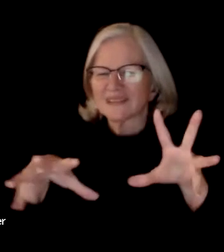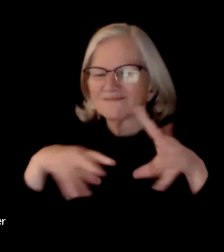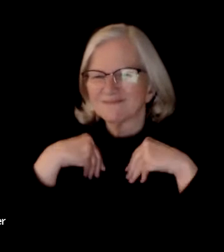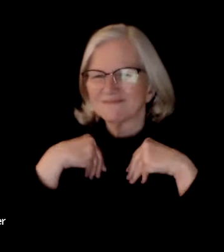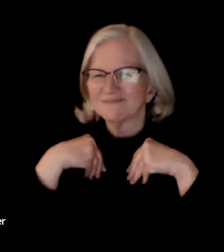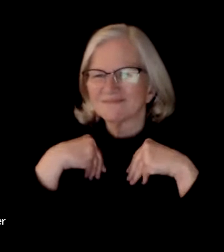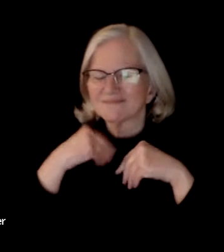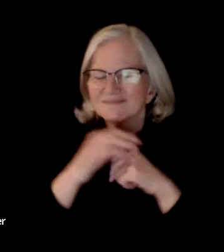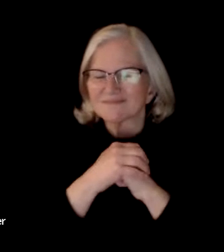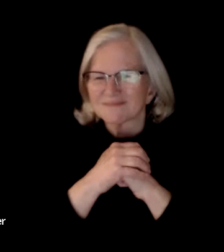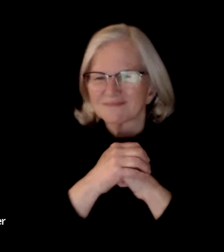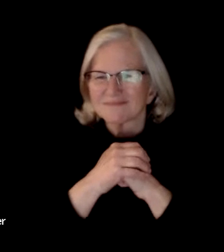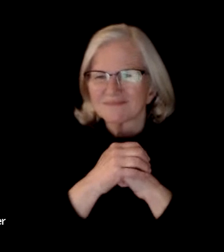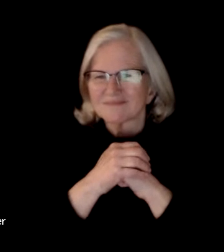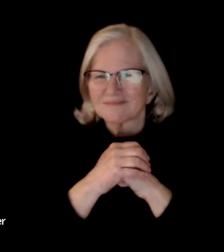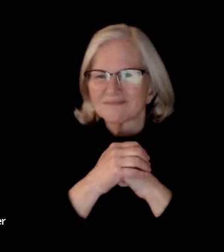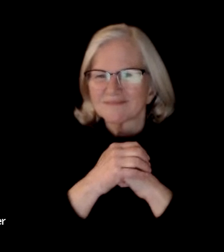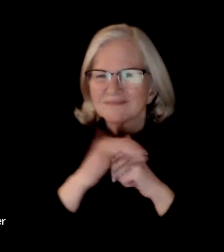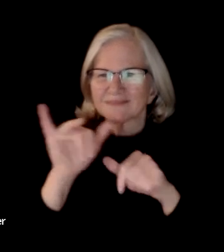Thank you.